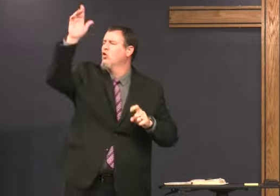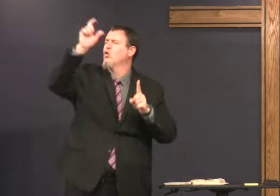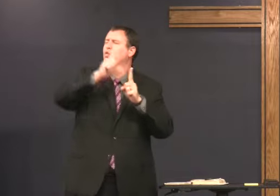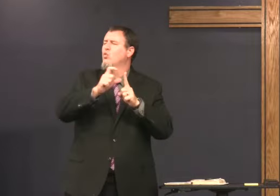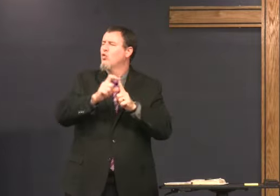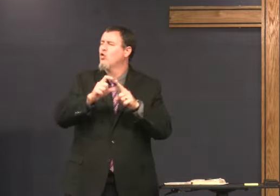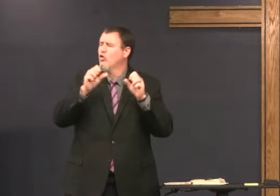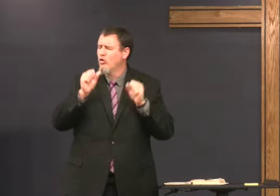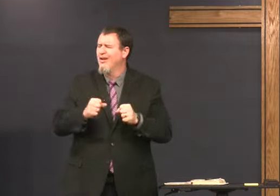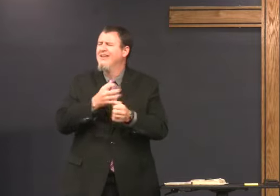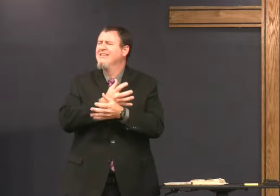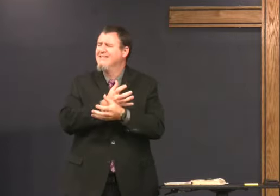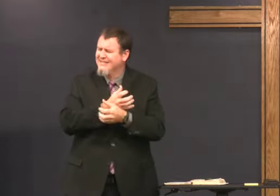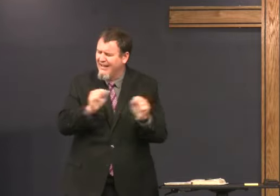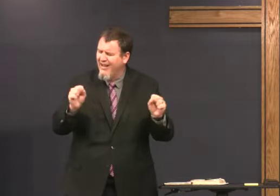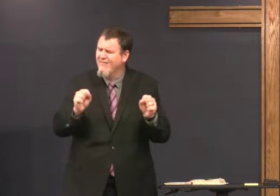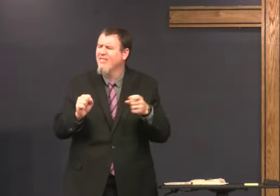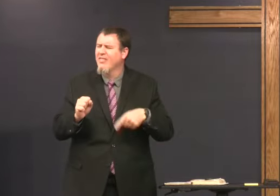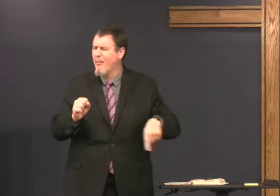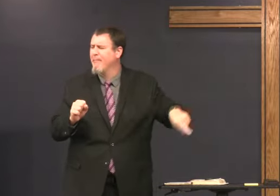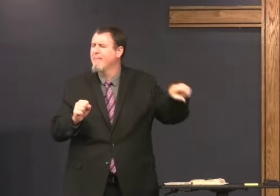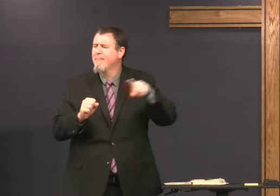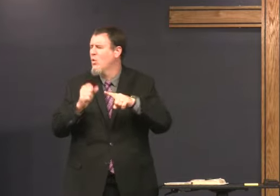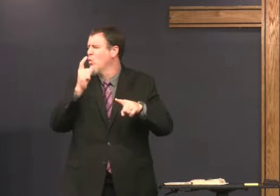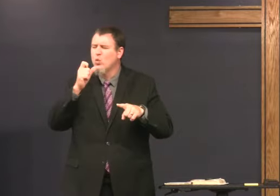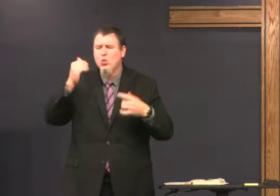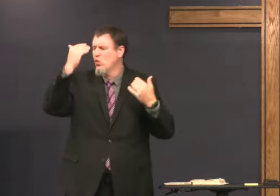that our broken hearts that we can be saved,